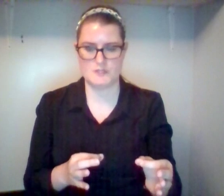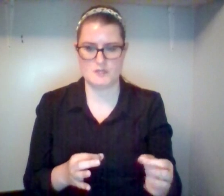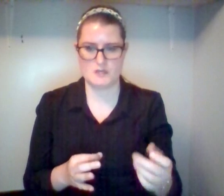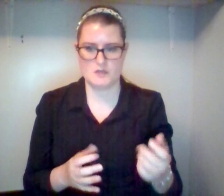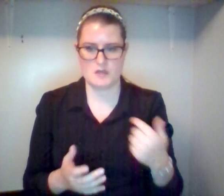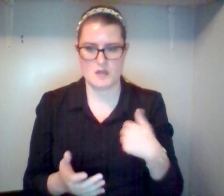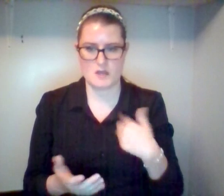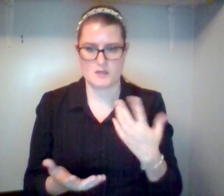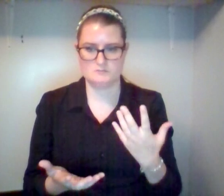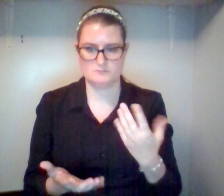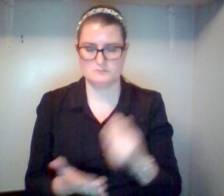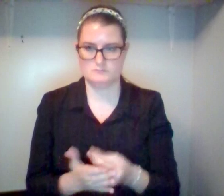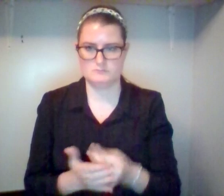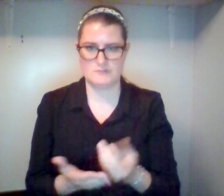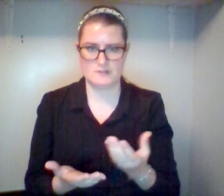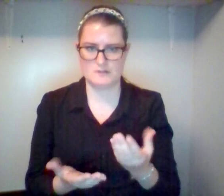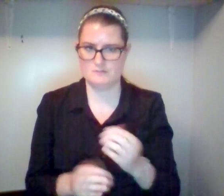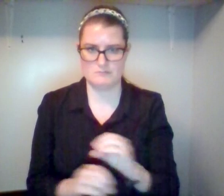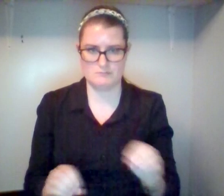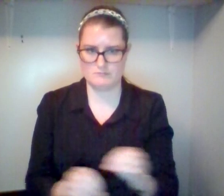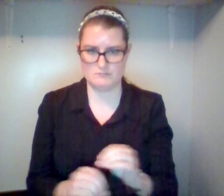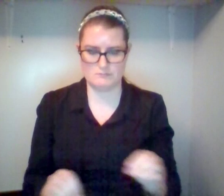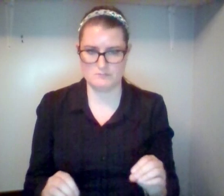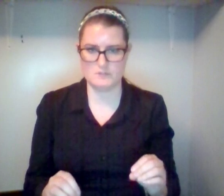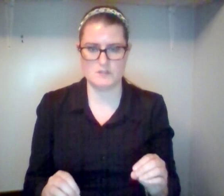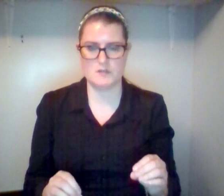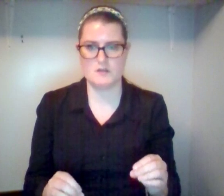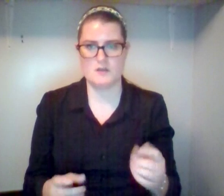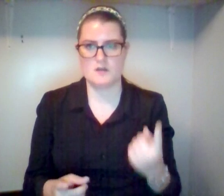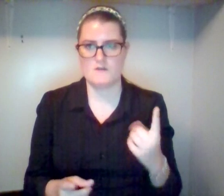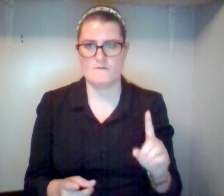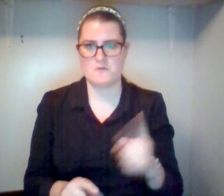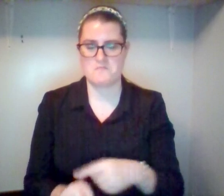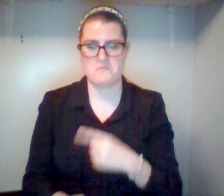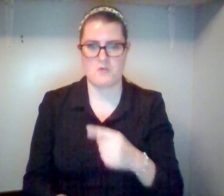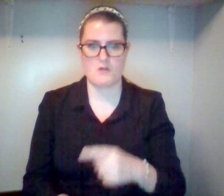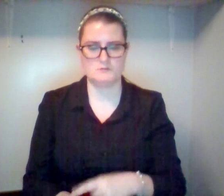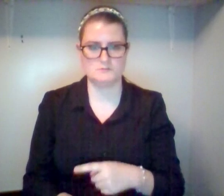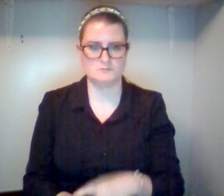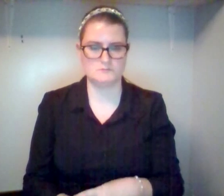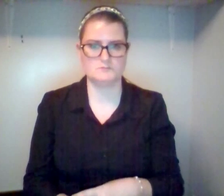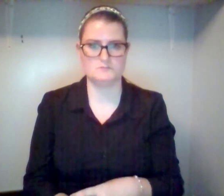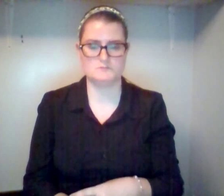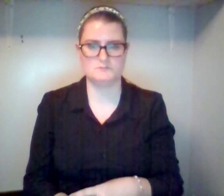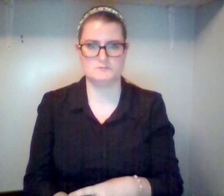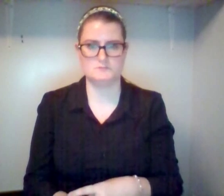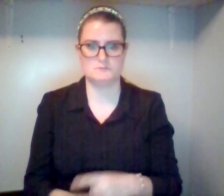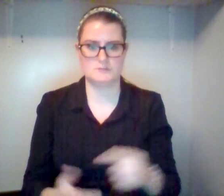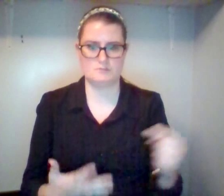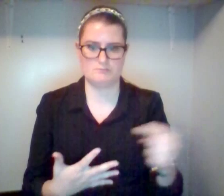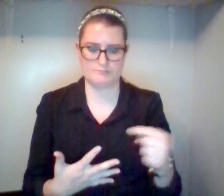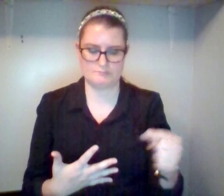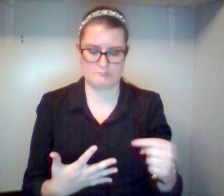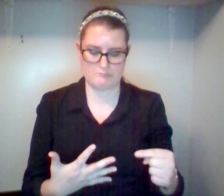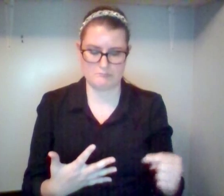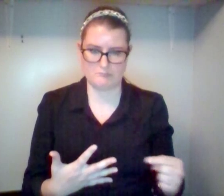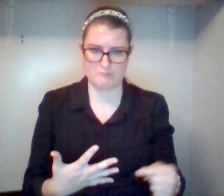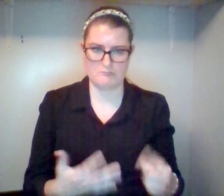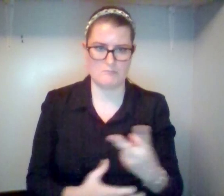their engagement for a significant amount of time? This question assumes all of the factors are a go. Both love Christ, the local church